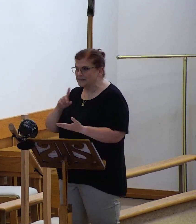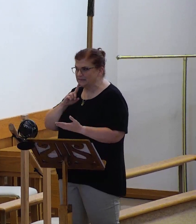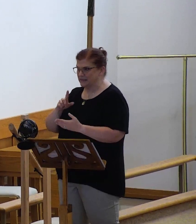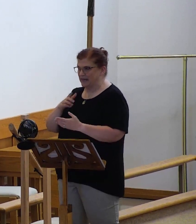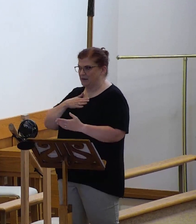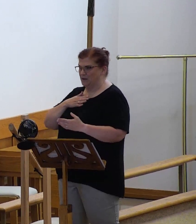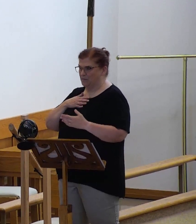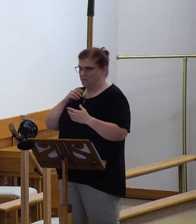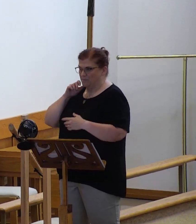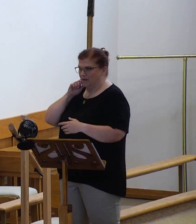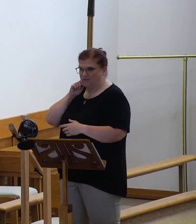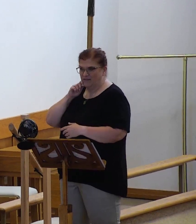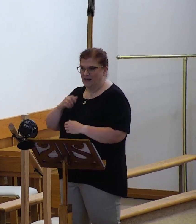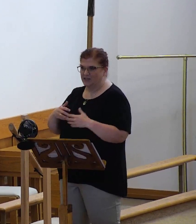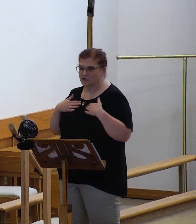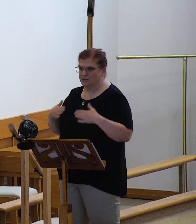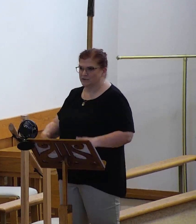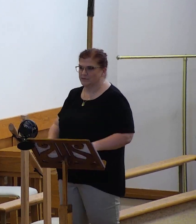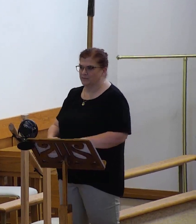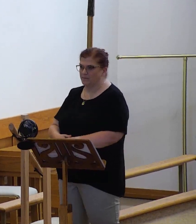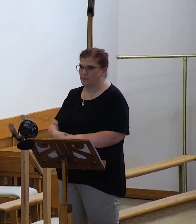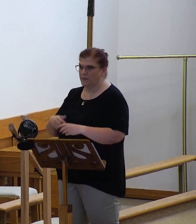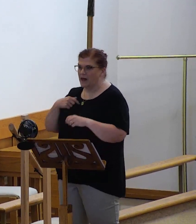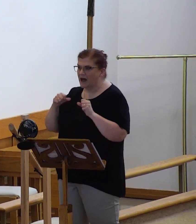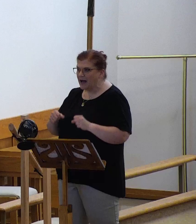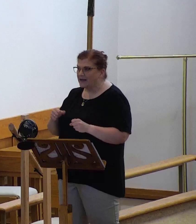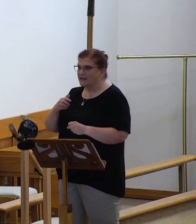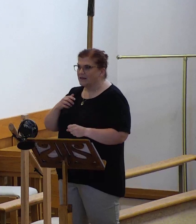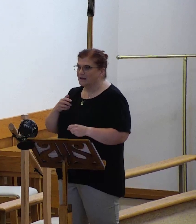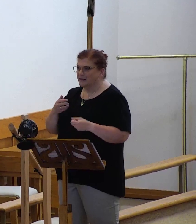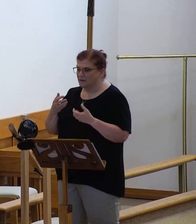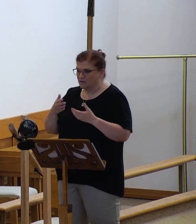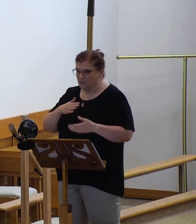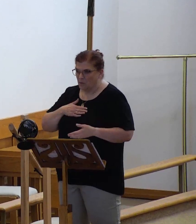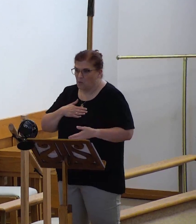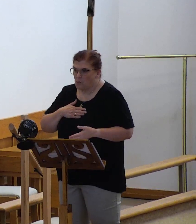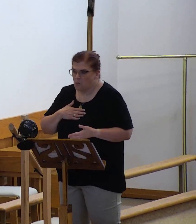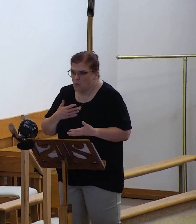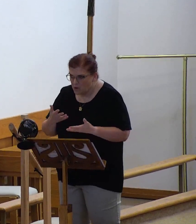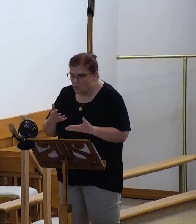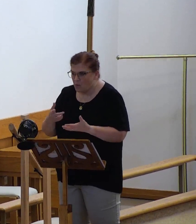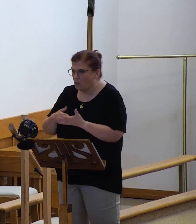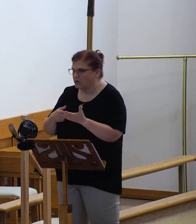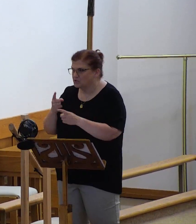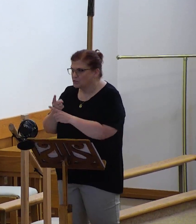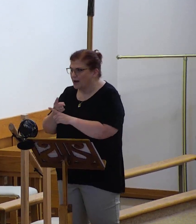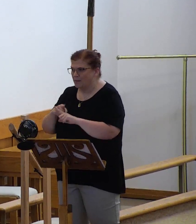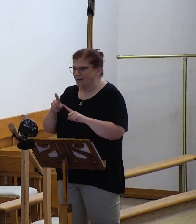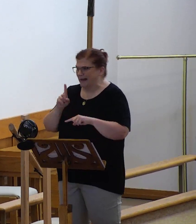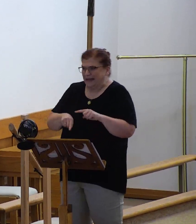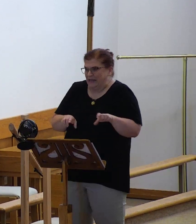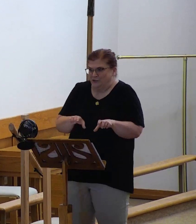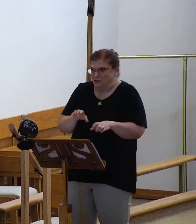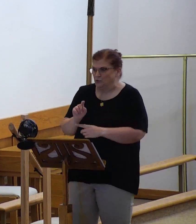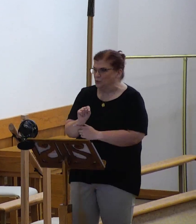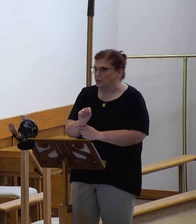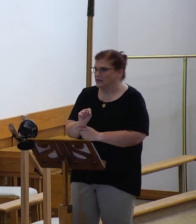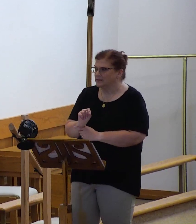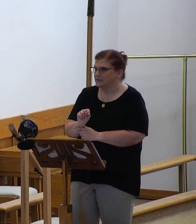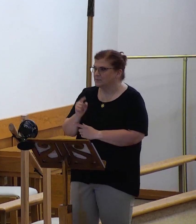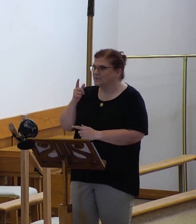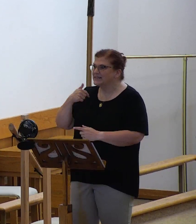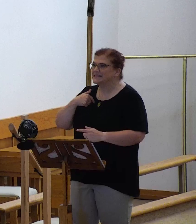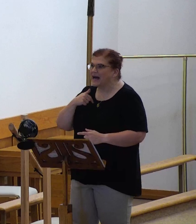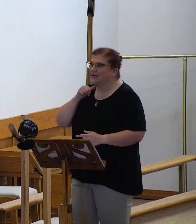flesh. I can will what is right, but I cannot do it. For I